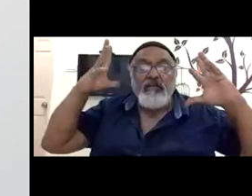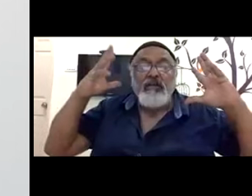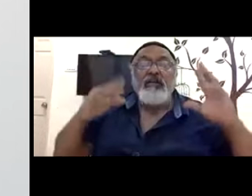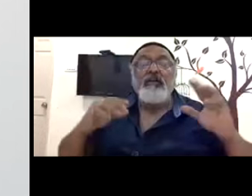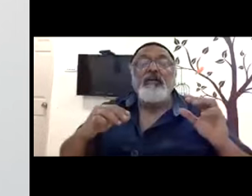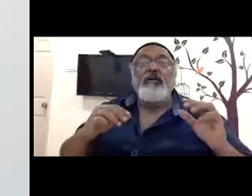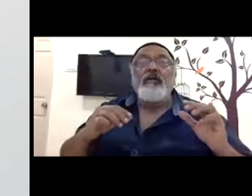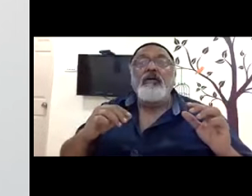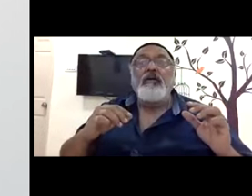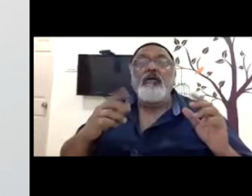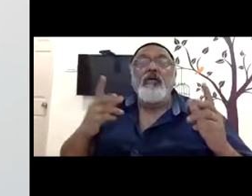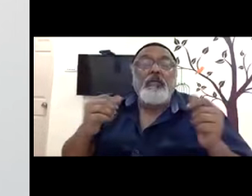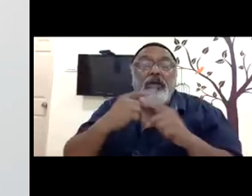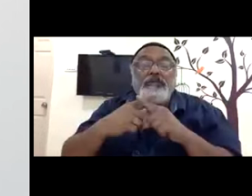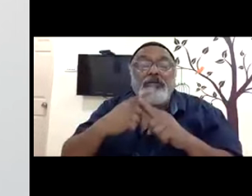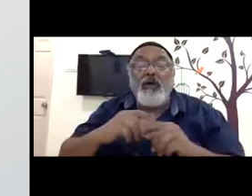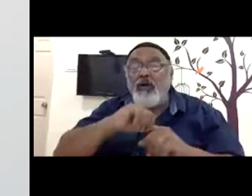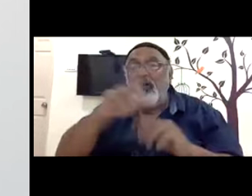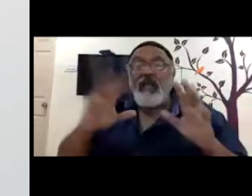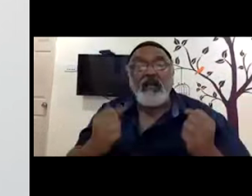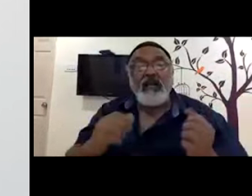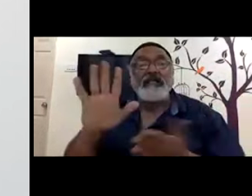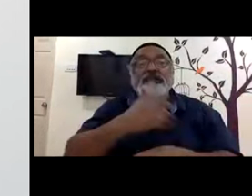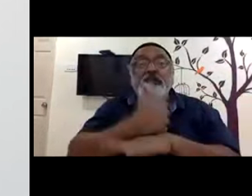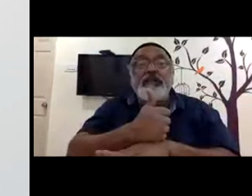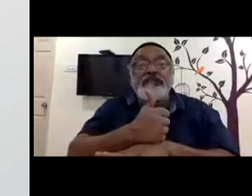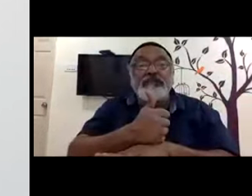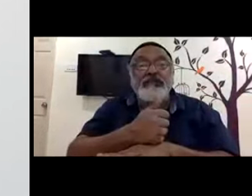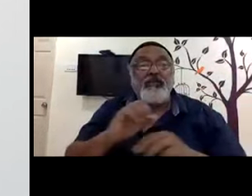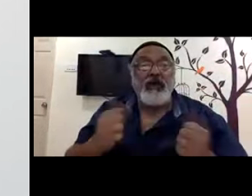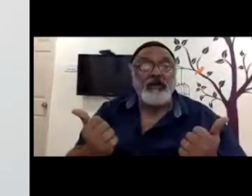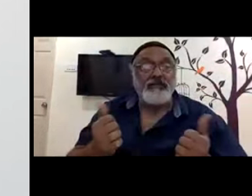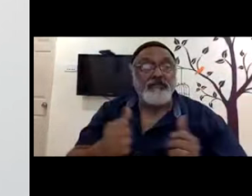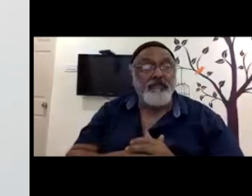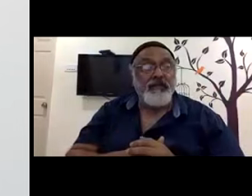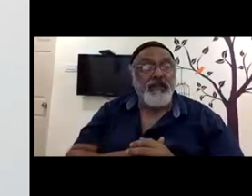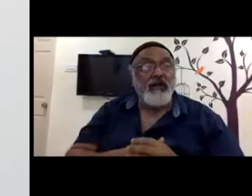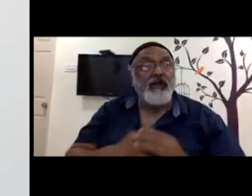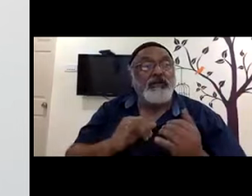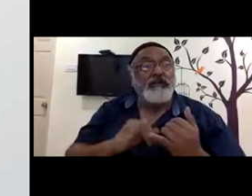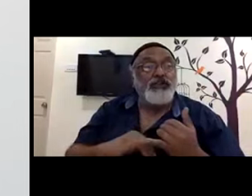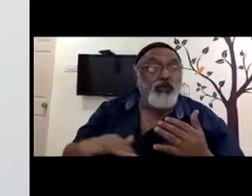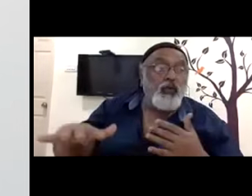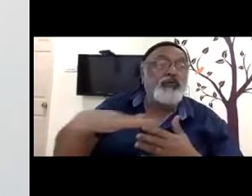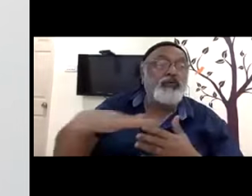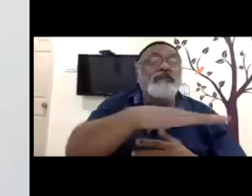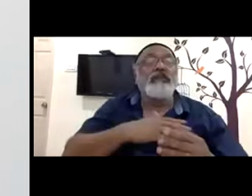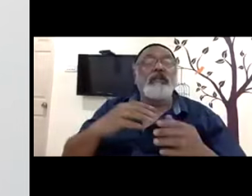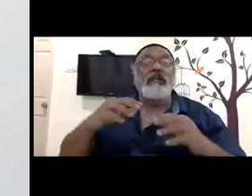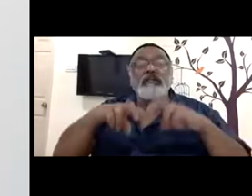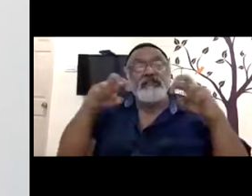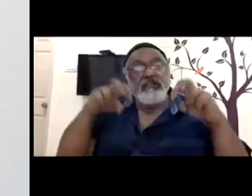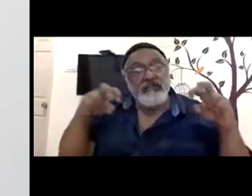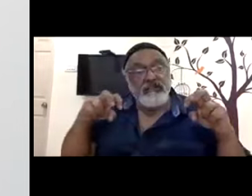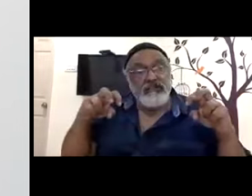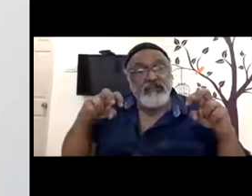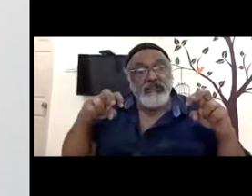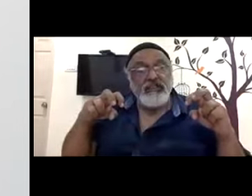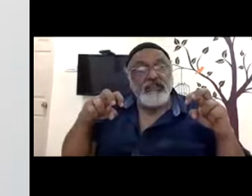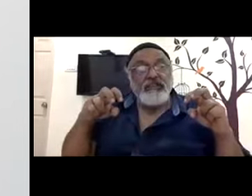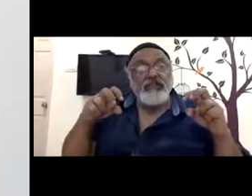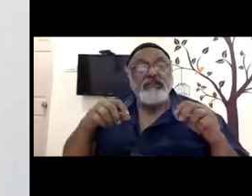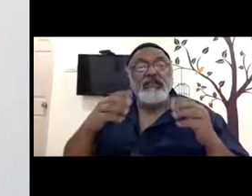and is established. Now coming to social research, as I said, this presentation is regarding social research.